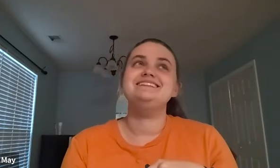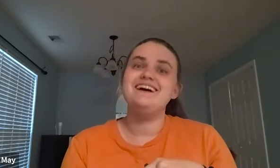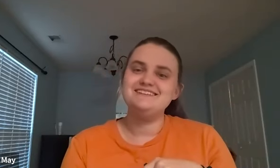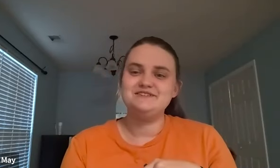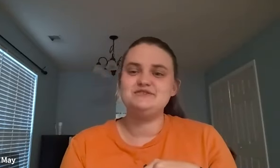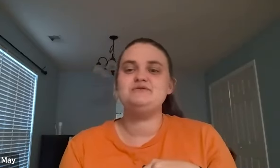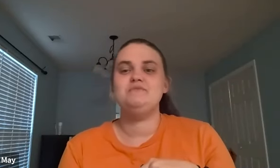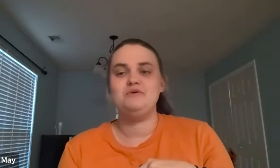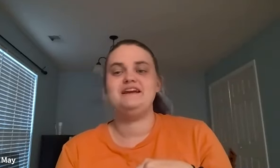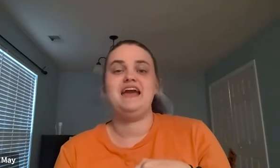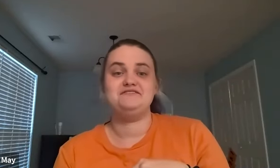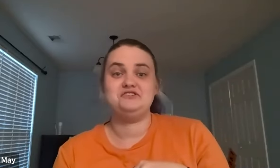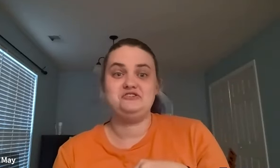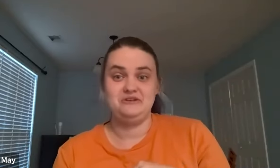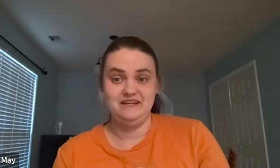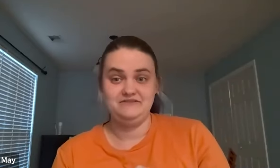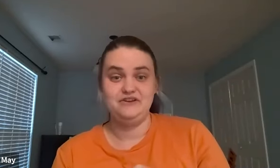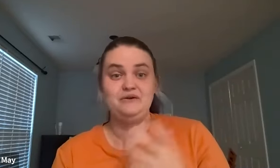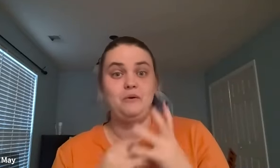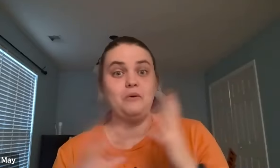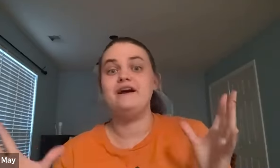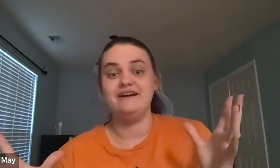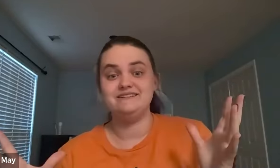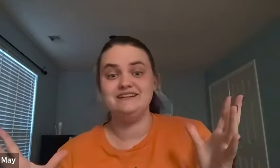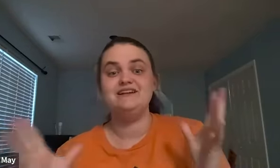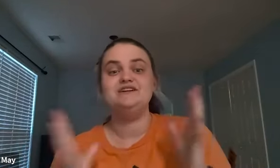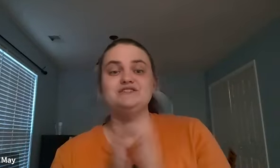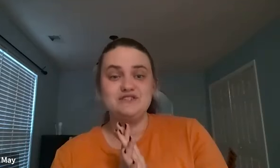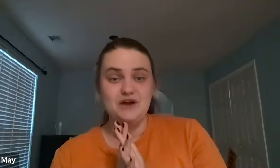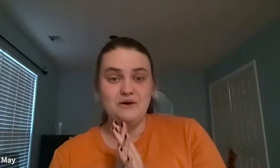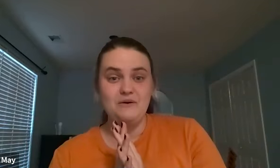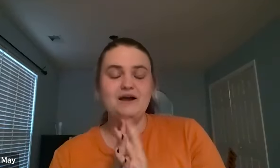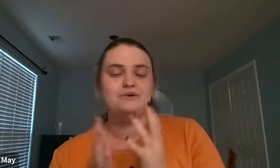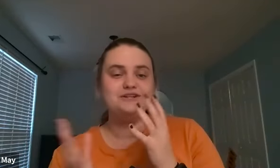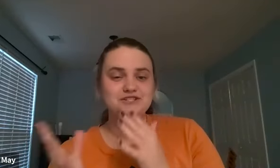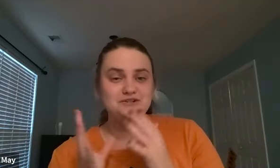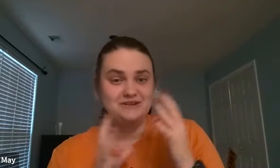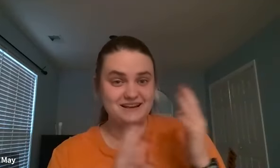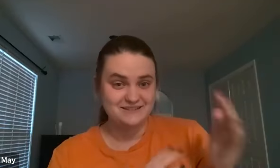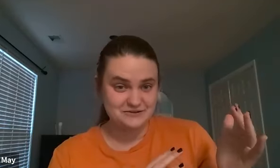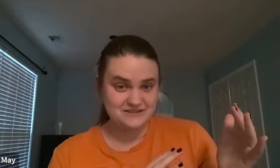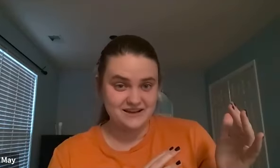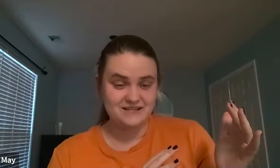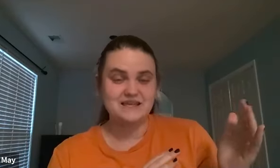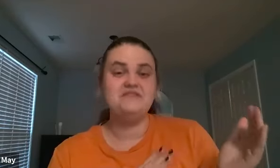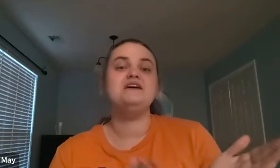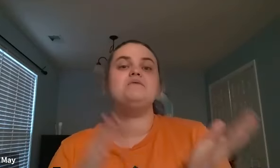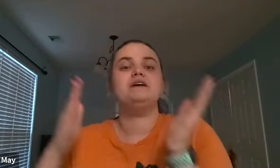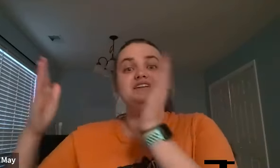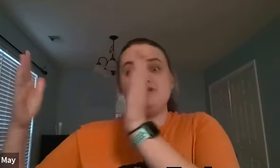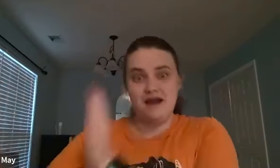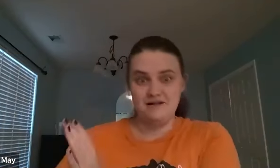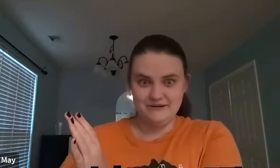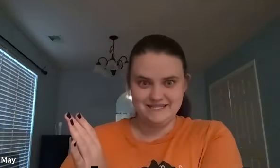not do morning, afternoon, or evening, or night. So I'm going to show you guys those signs, and then we'll get into our Halloween